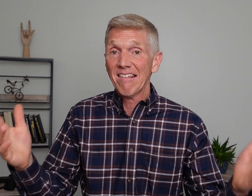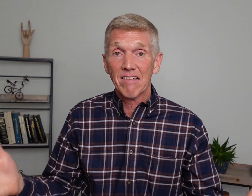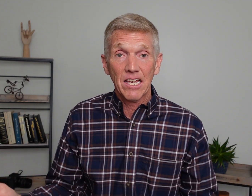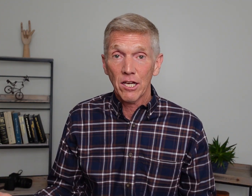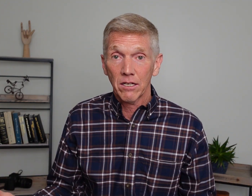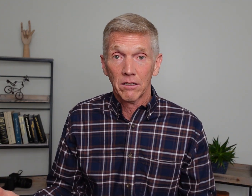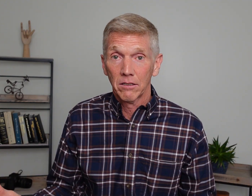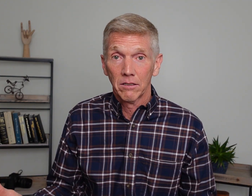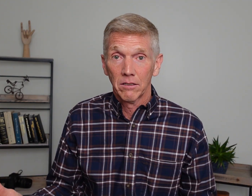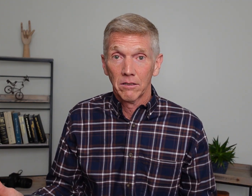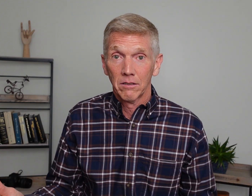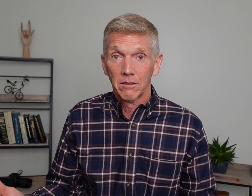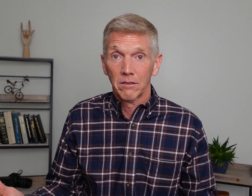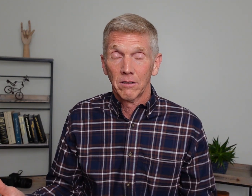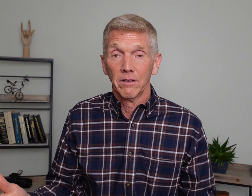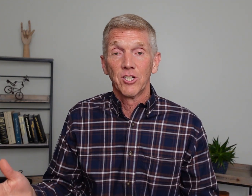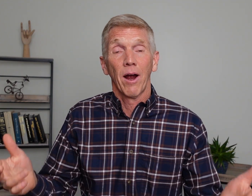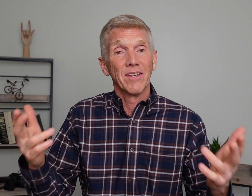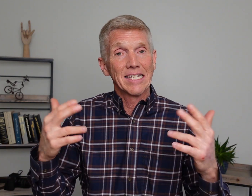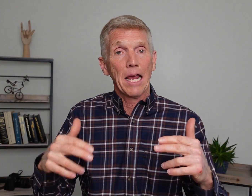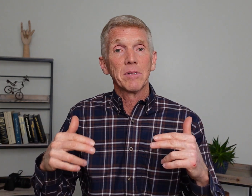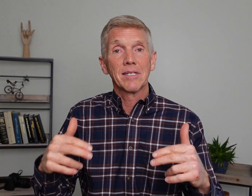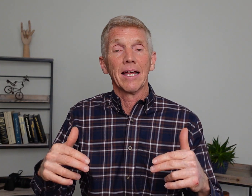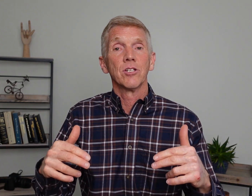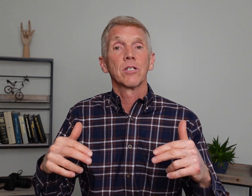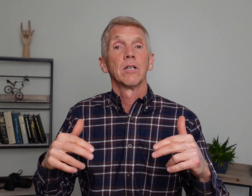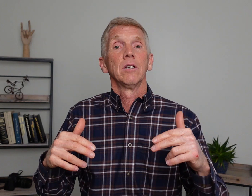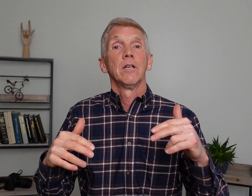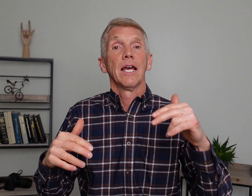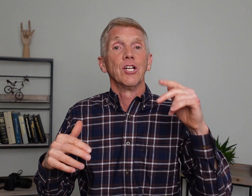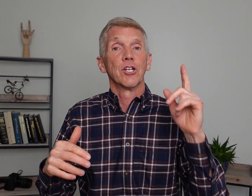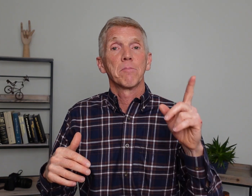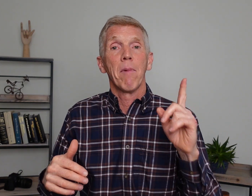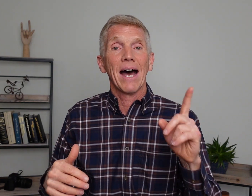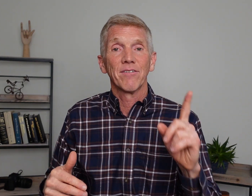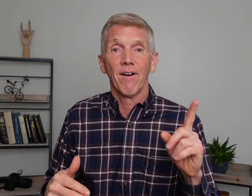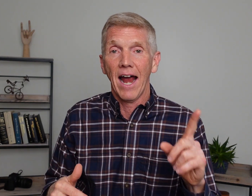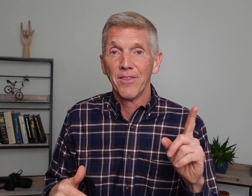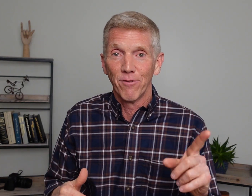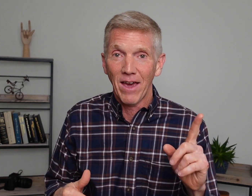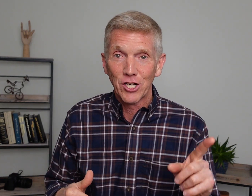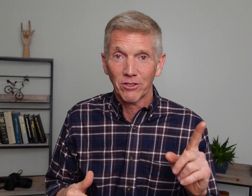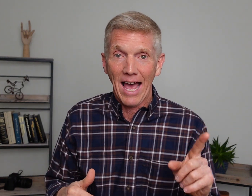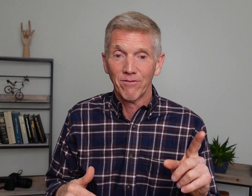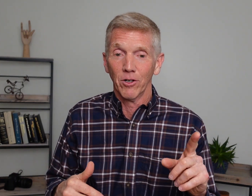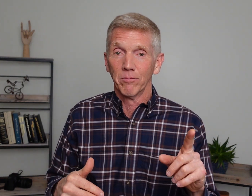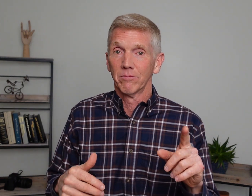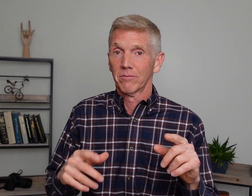anything? Let's try the same sentence and just modifying the facial adverb.